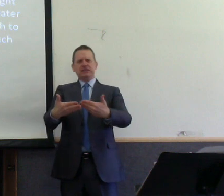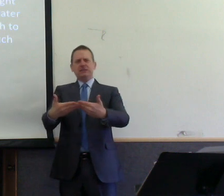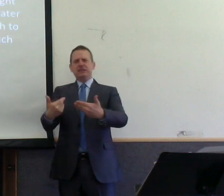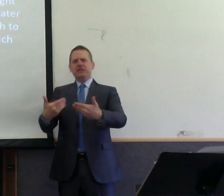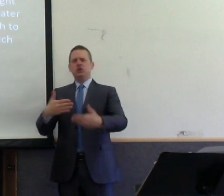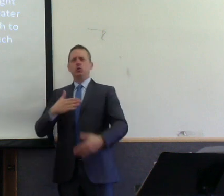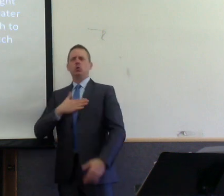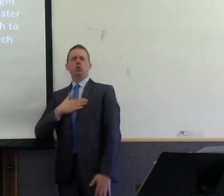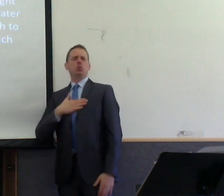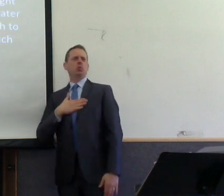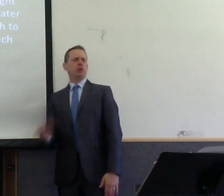husband,